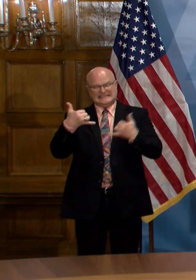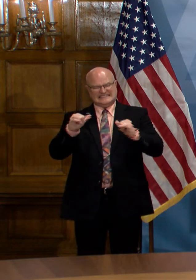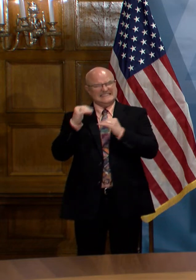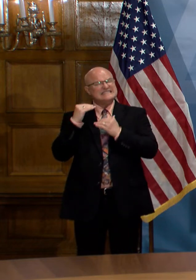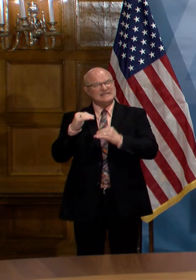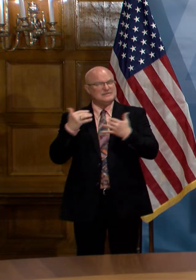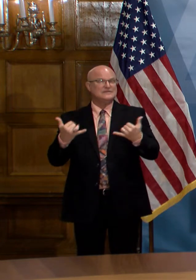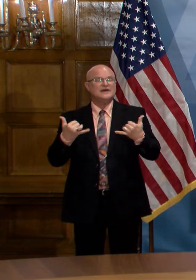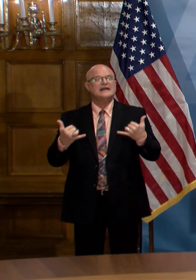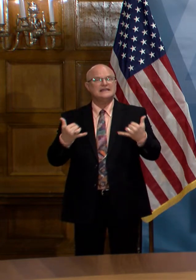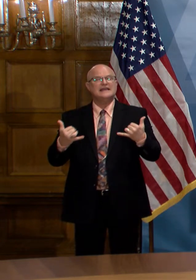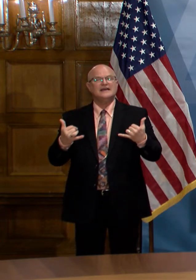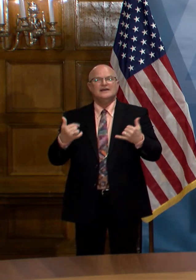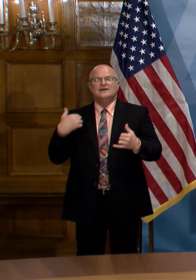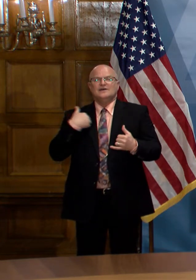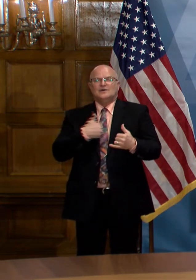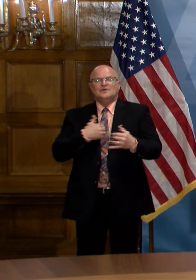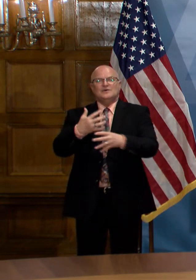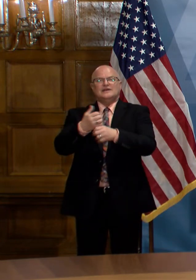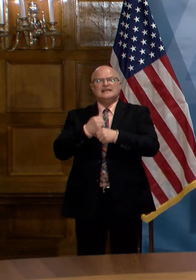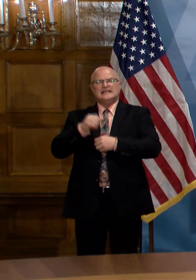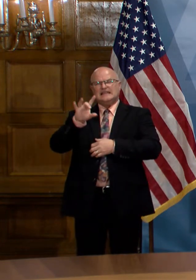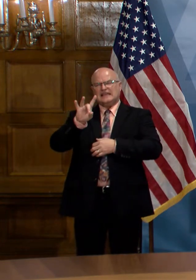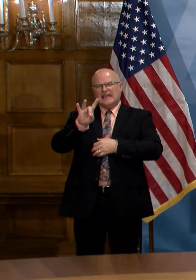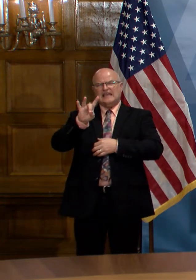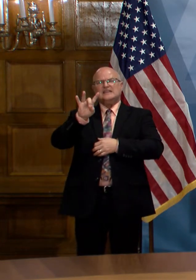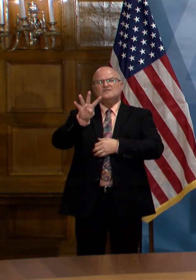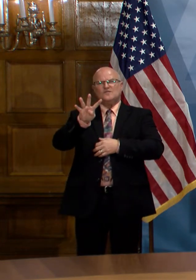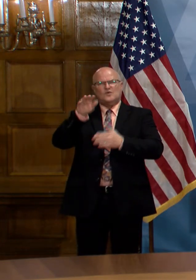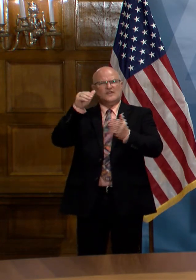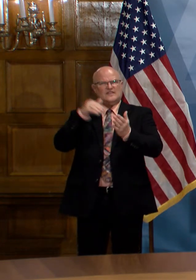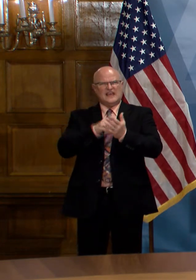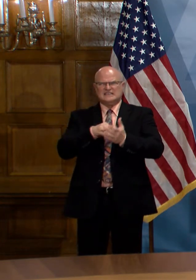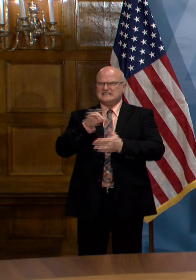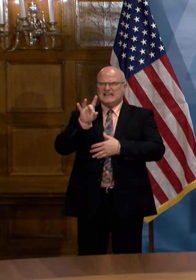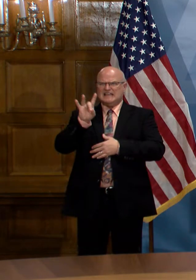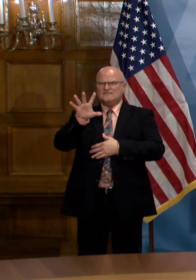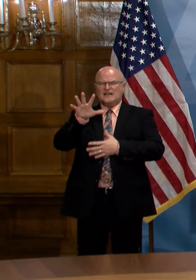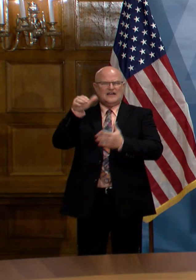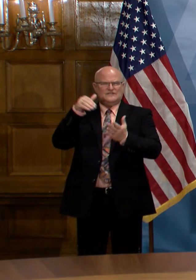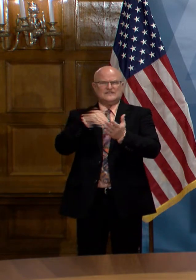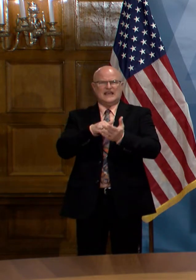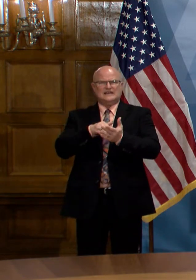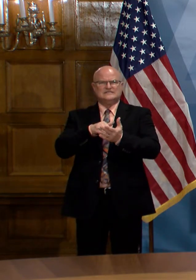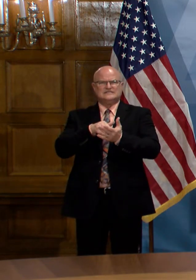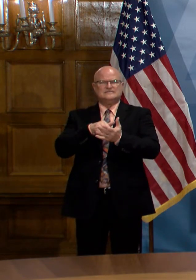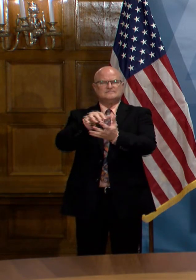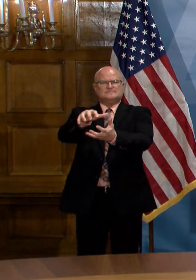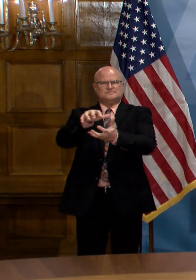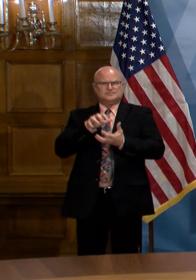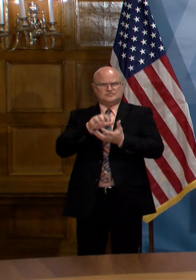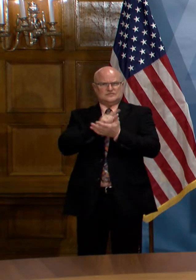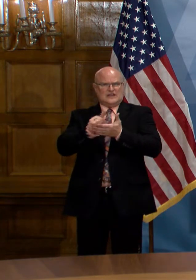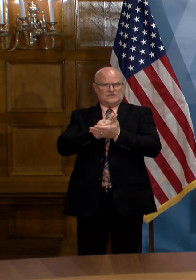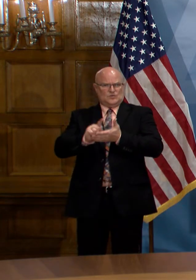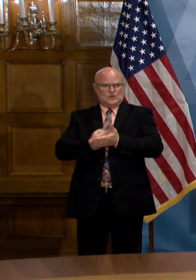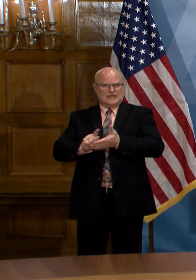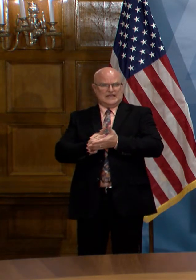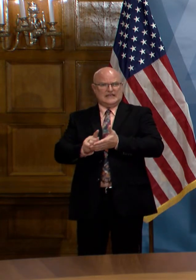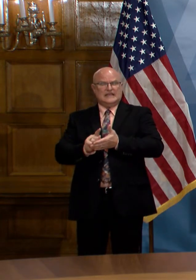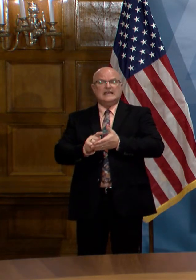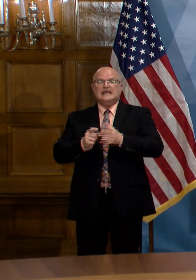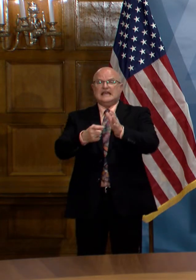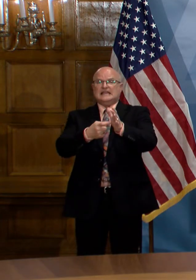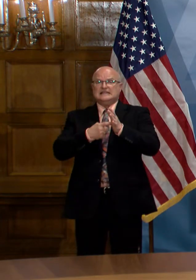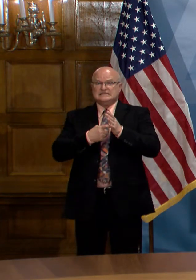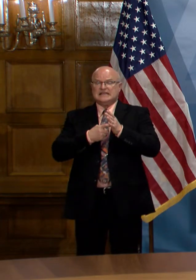limited. So we are getting 84,000 or 85,000 doses a week, and it takes a